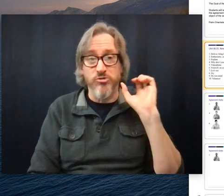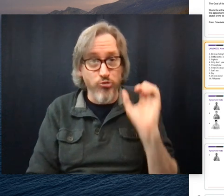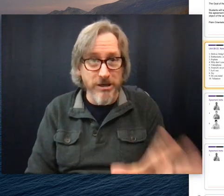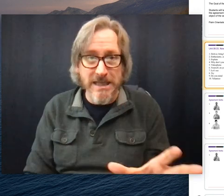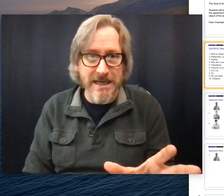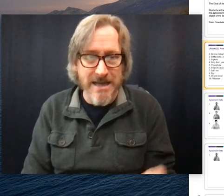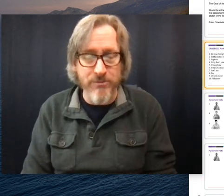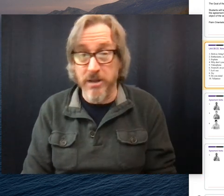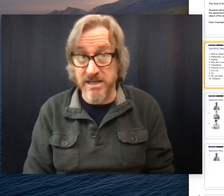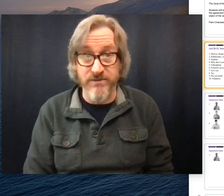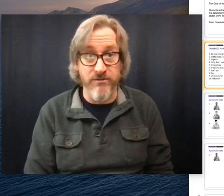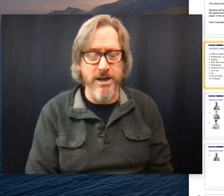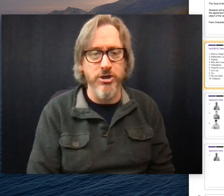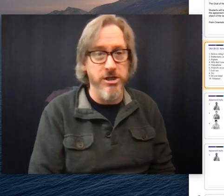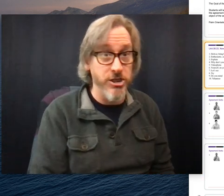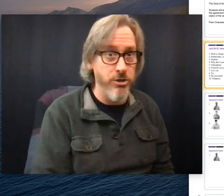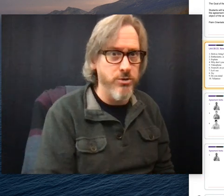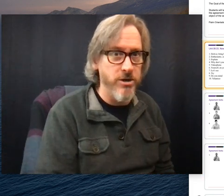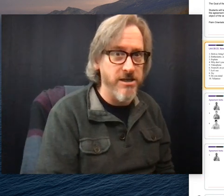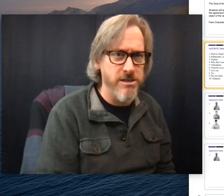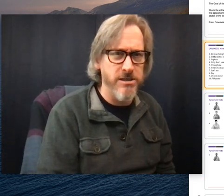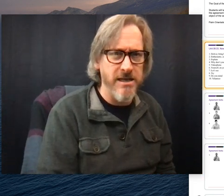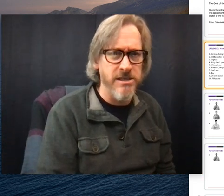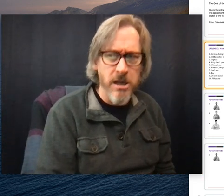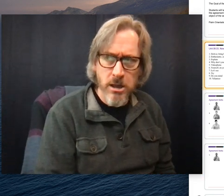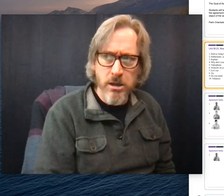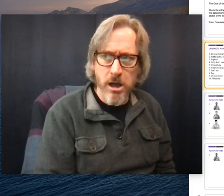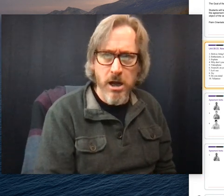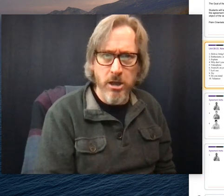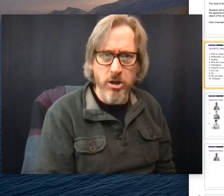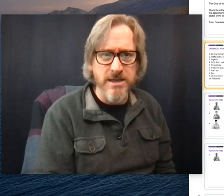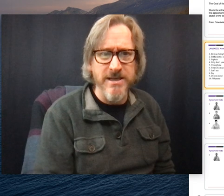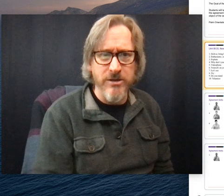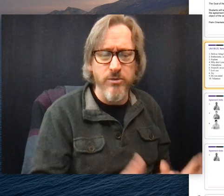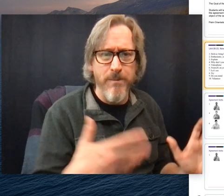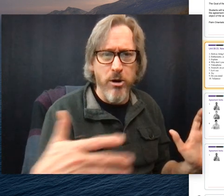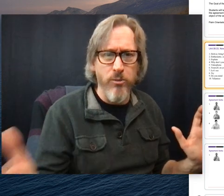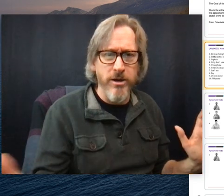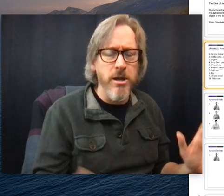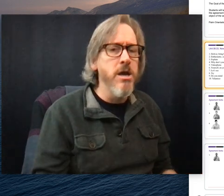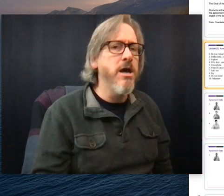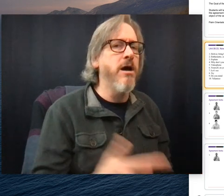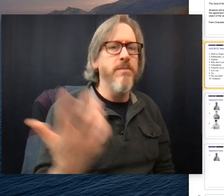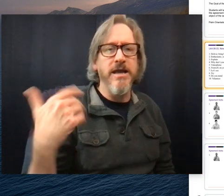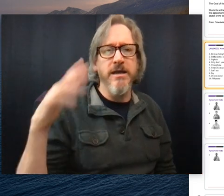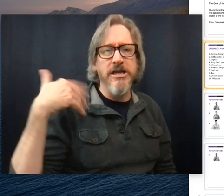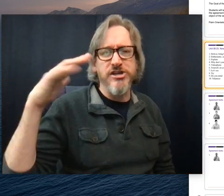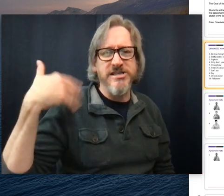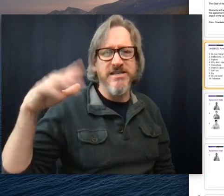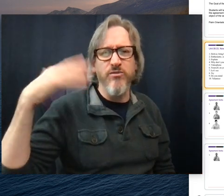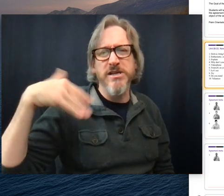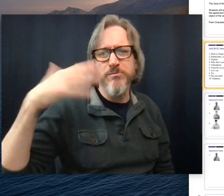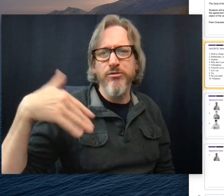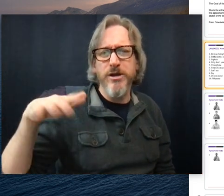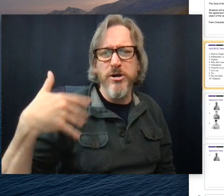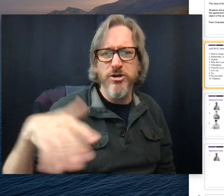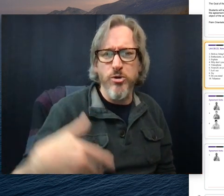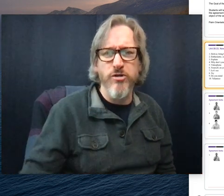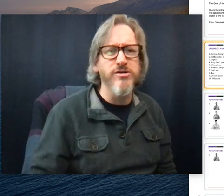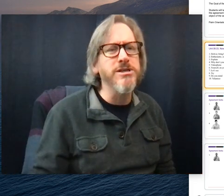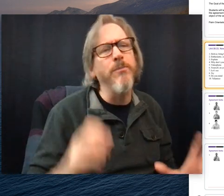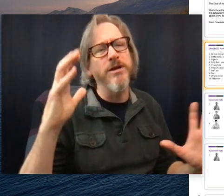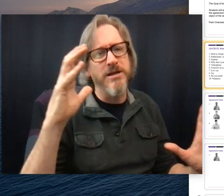8.01 is really in depth, lots of information. It's a huge one. It takes a long time to get through that PowerPoint. Each successive one is pretty